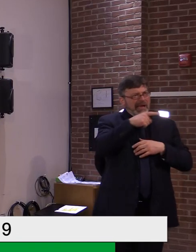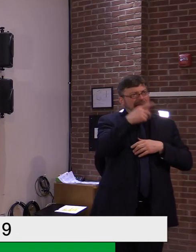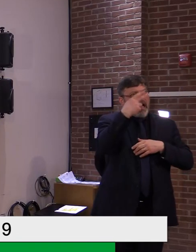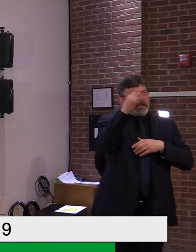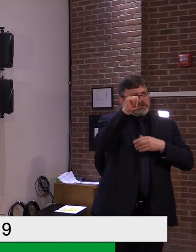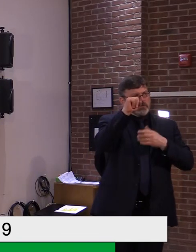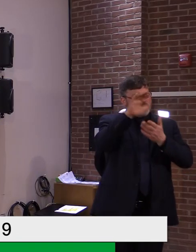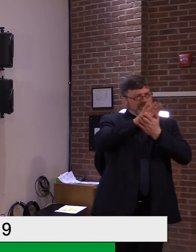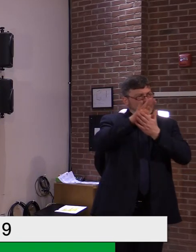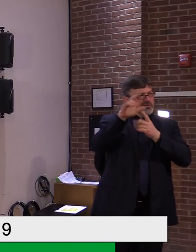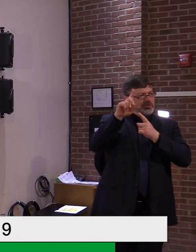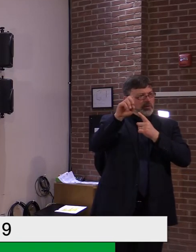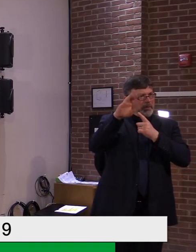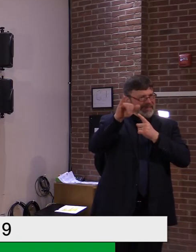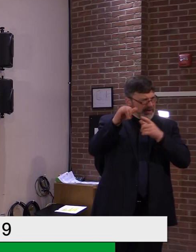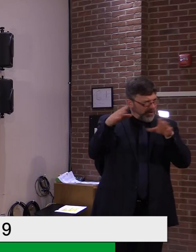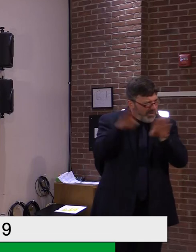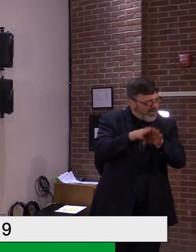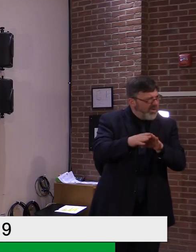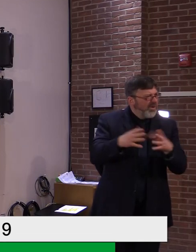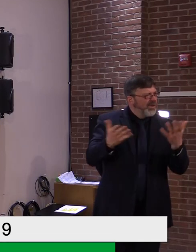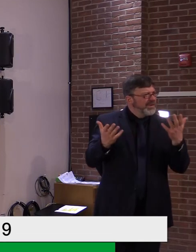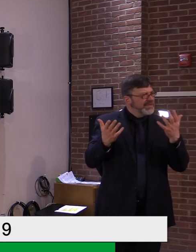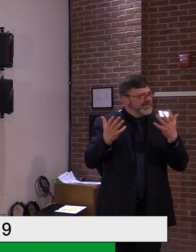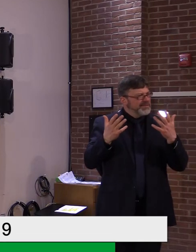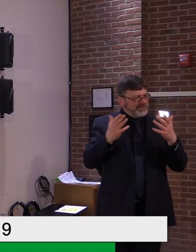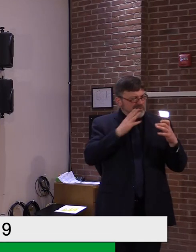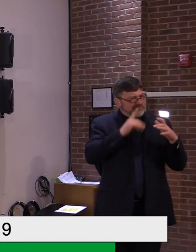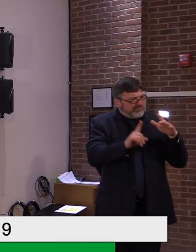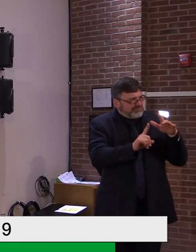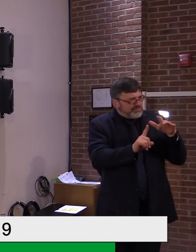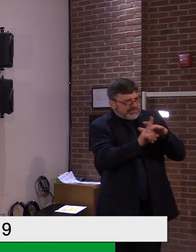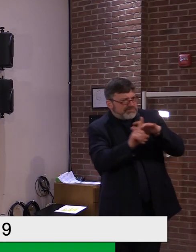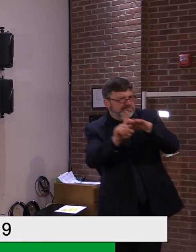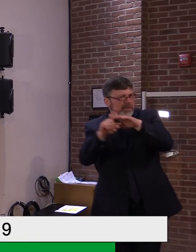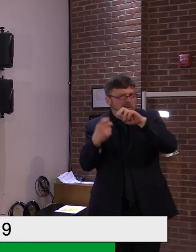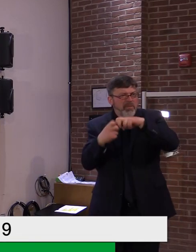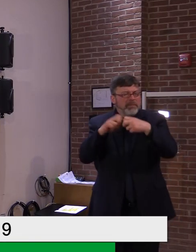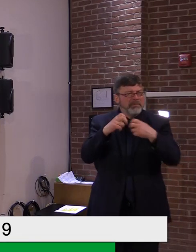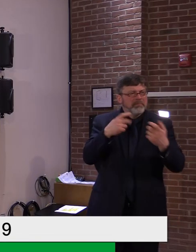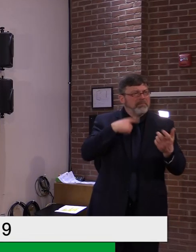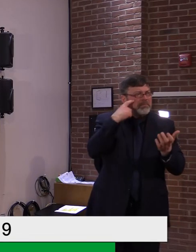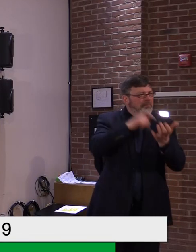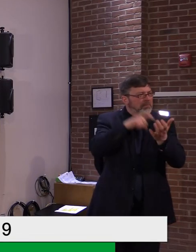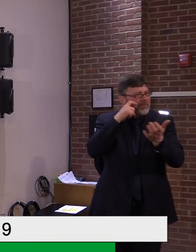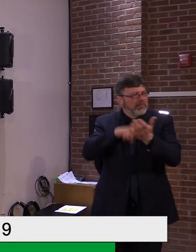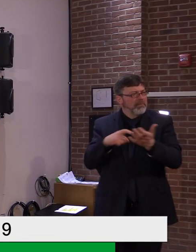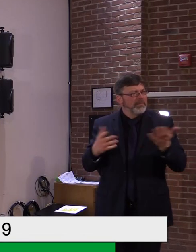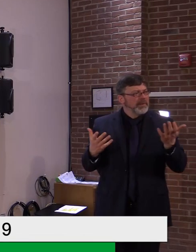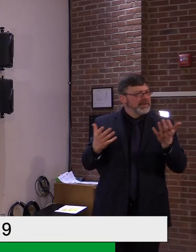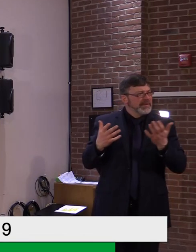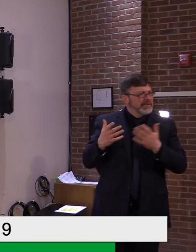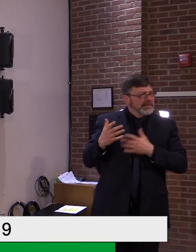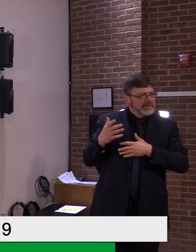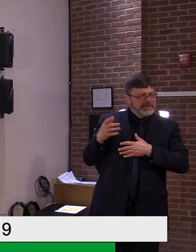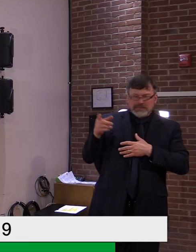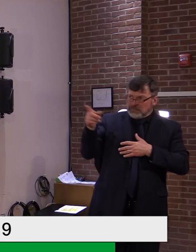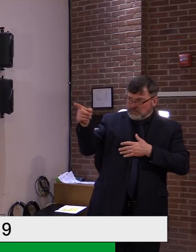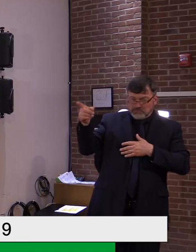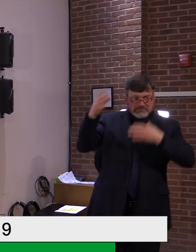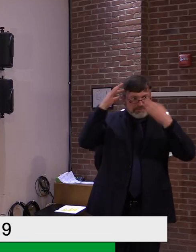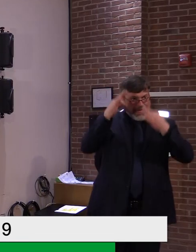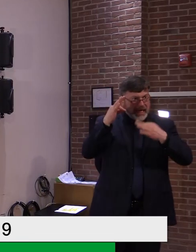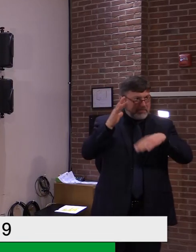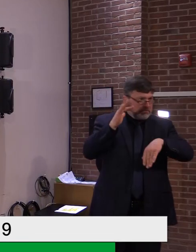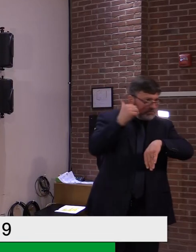are still a problem in the Northeast Kingdom. I'm just wondering, how have you guys added some clinics to get people to get their shots? Are people doing